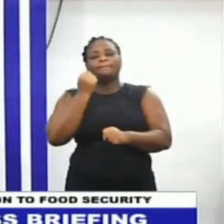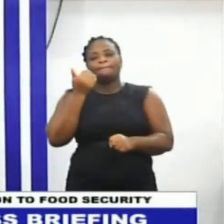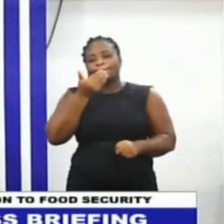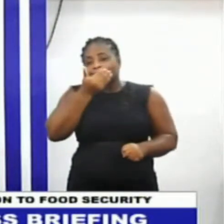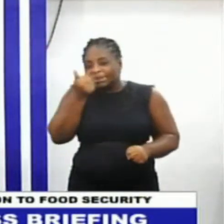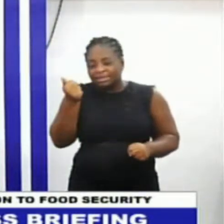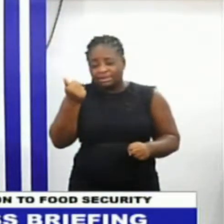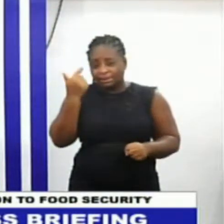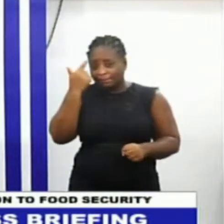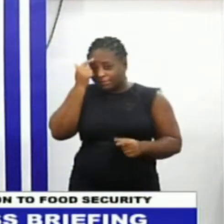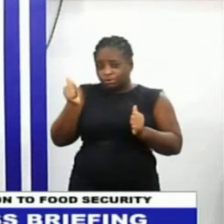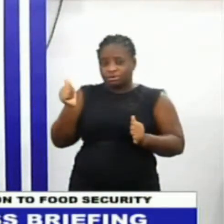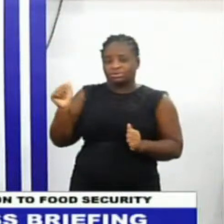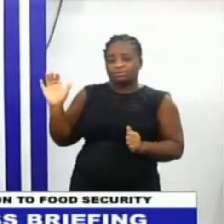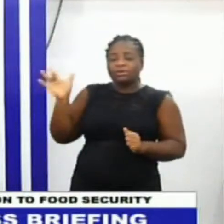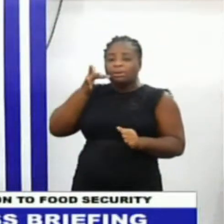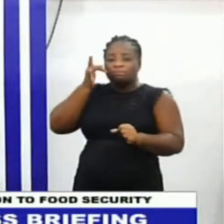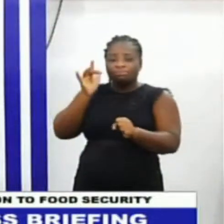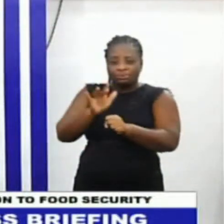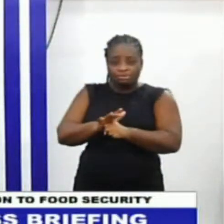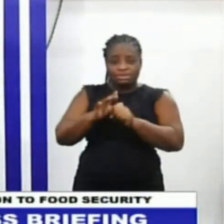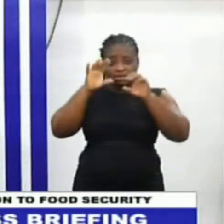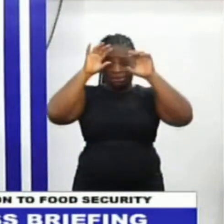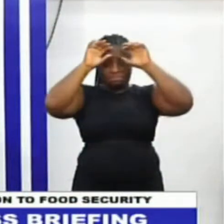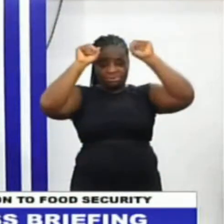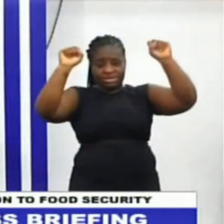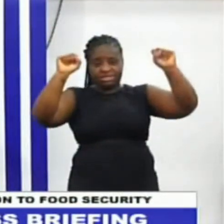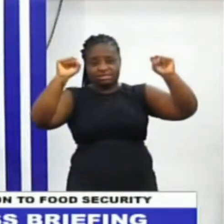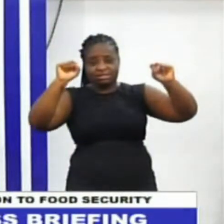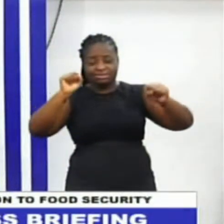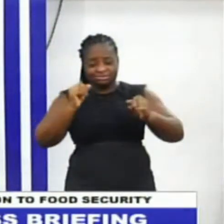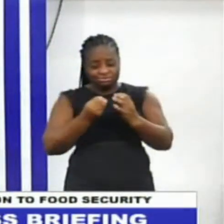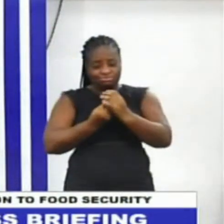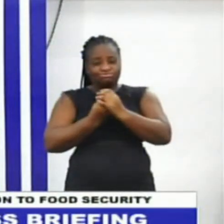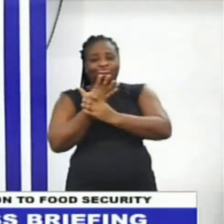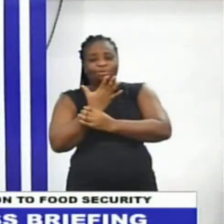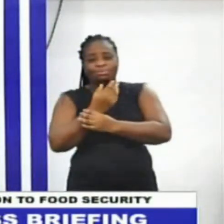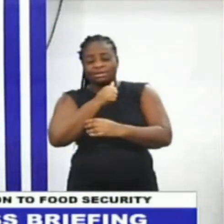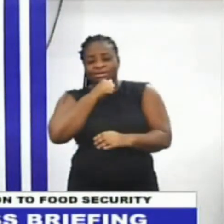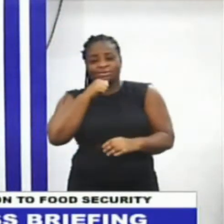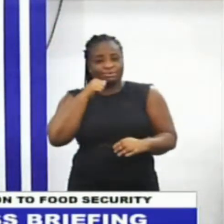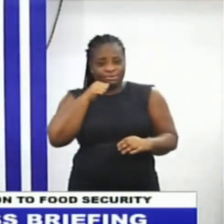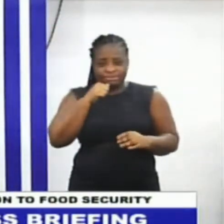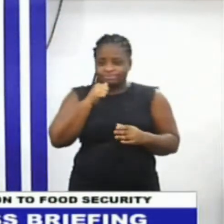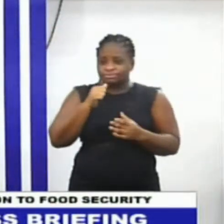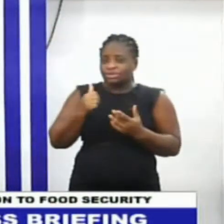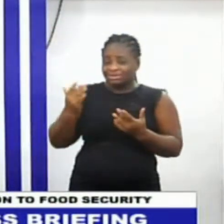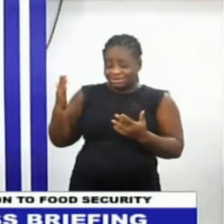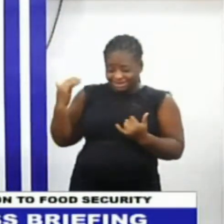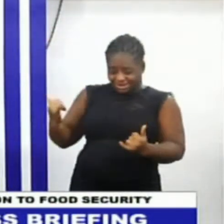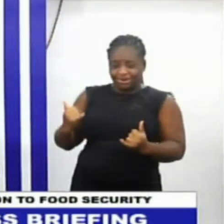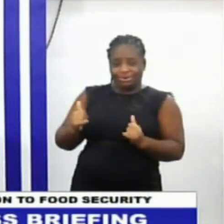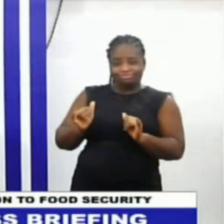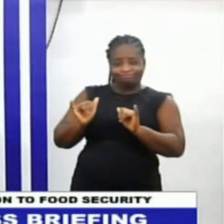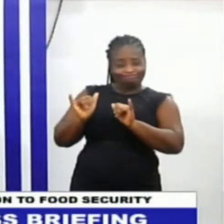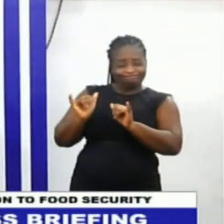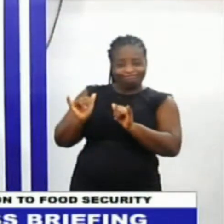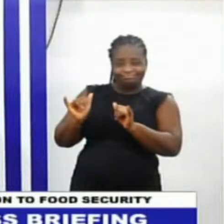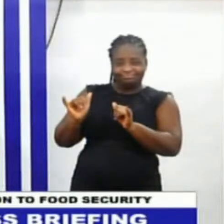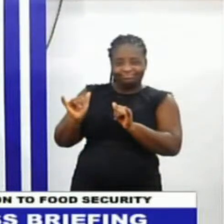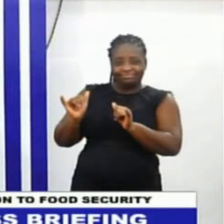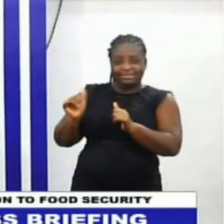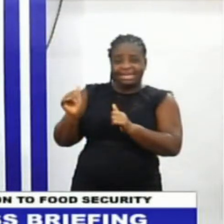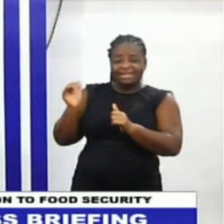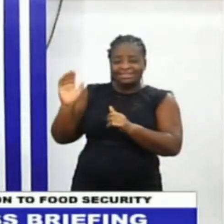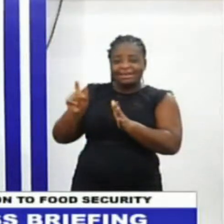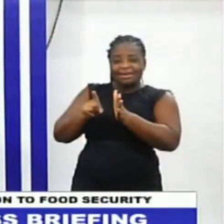delivery on the promise by the president in terms of growth of agriculture, and we are on track. The